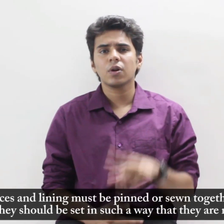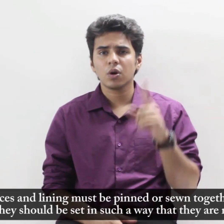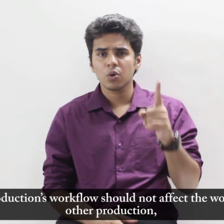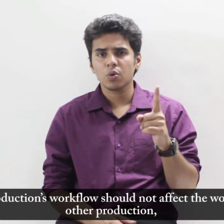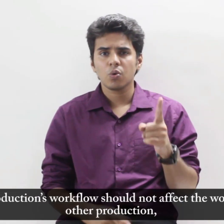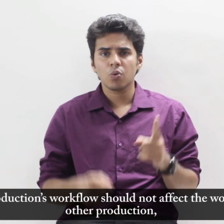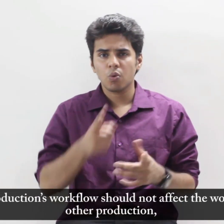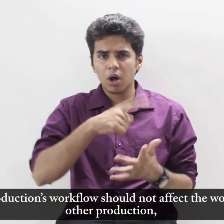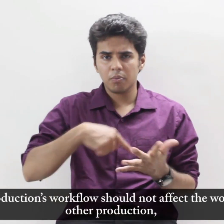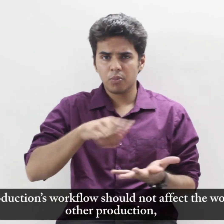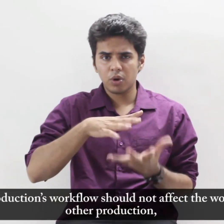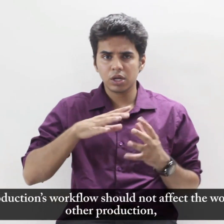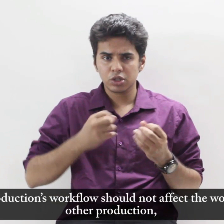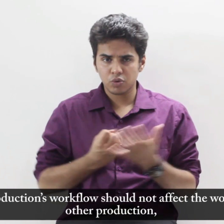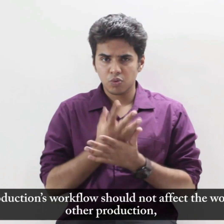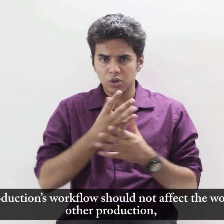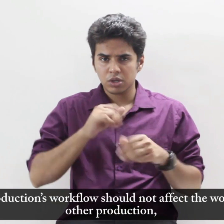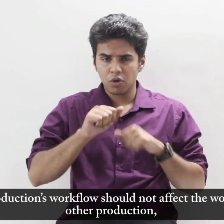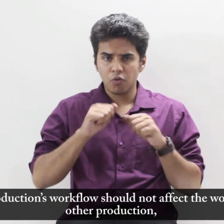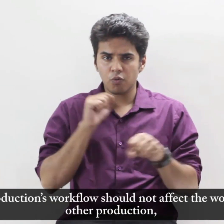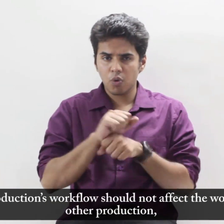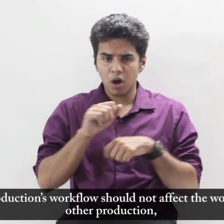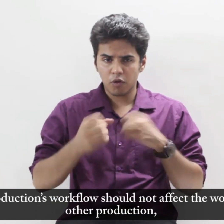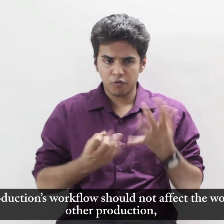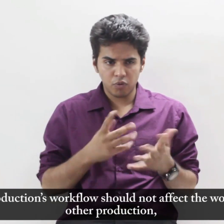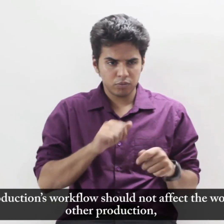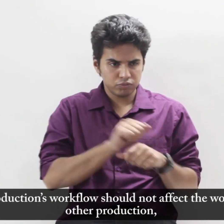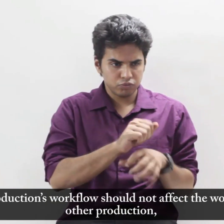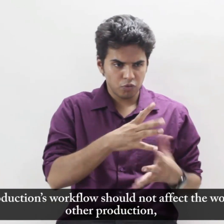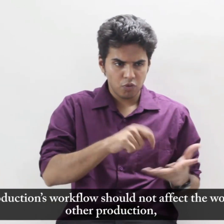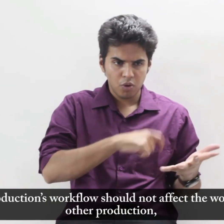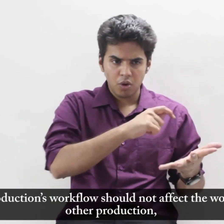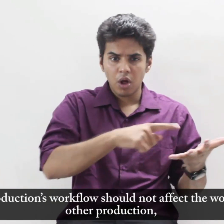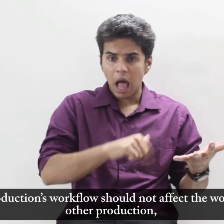One production's workflow should not affect the workflow of other production.